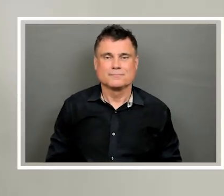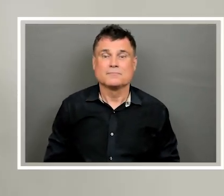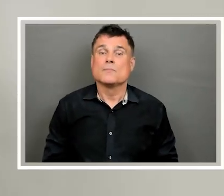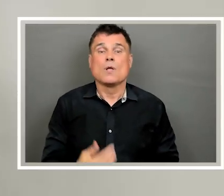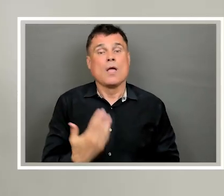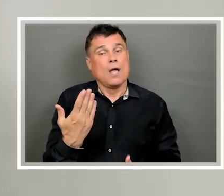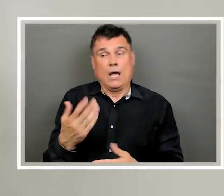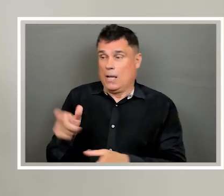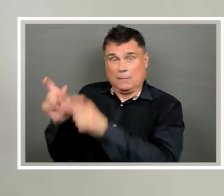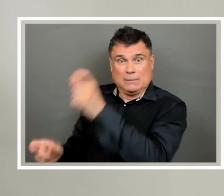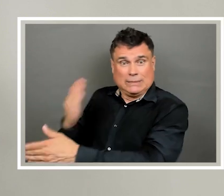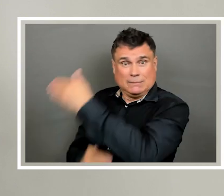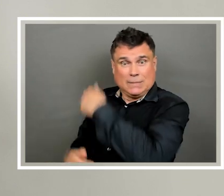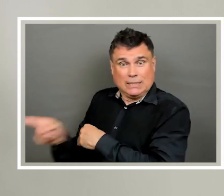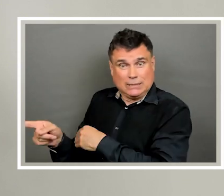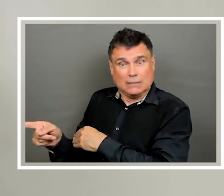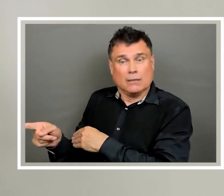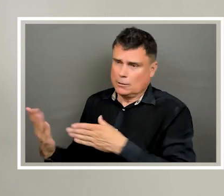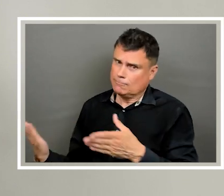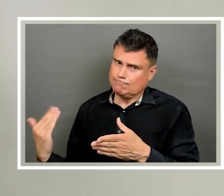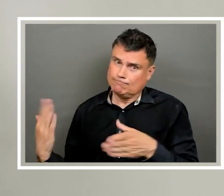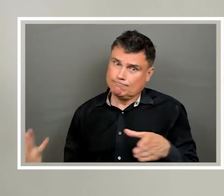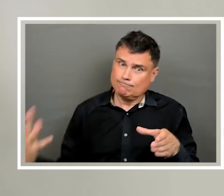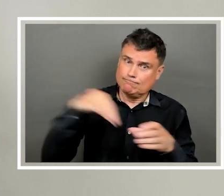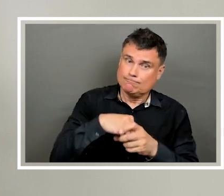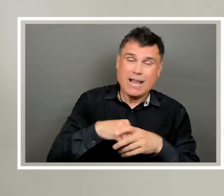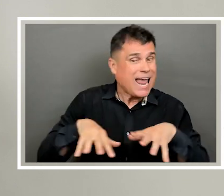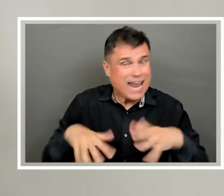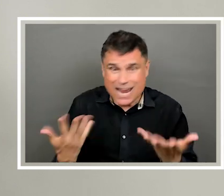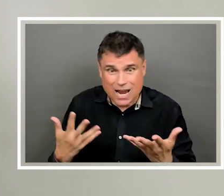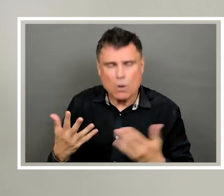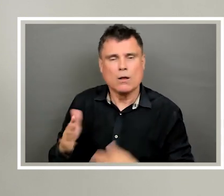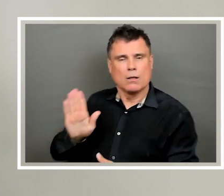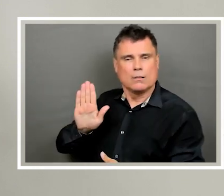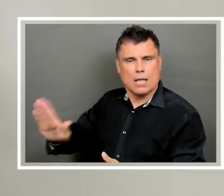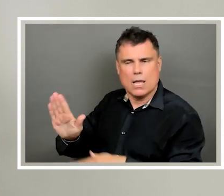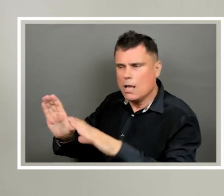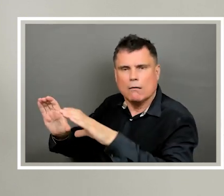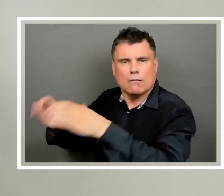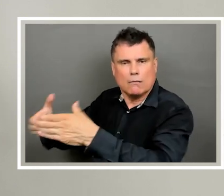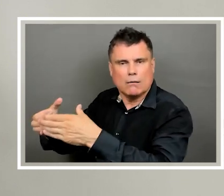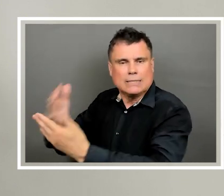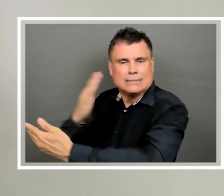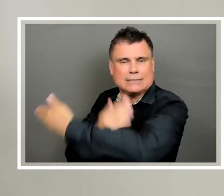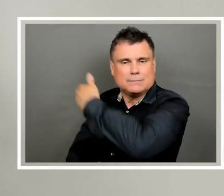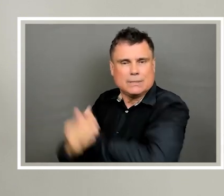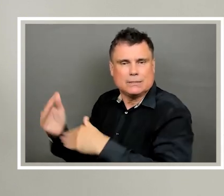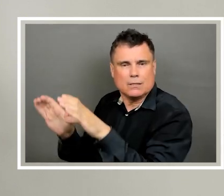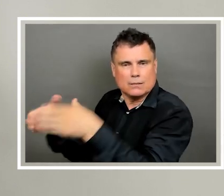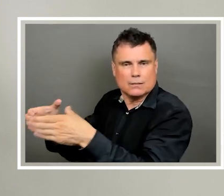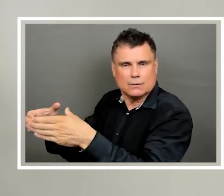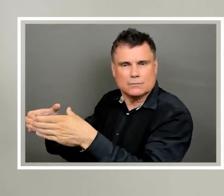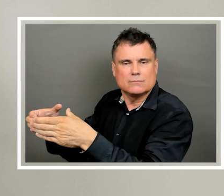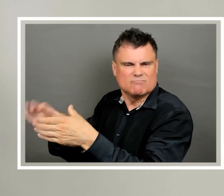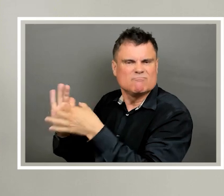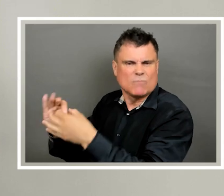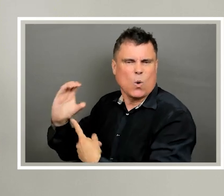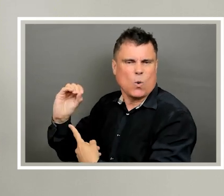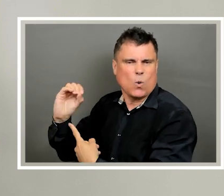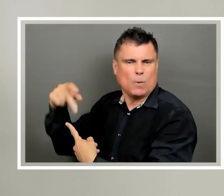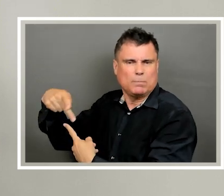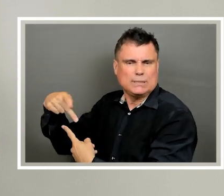One of the ways persons with disabilities make their participation happen is through OPDs, Organizations of